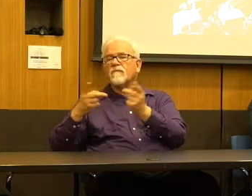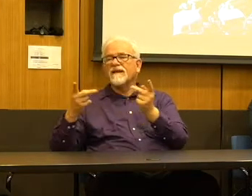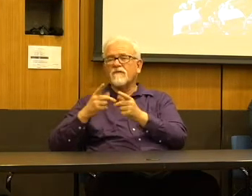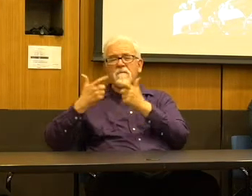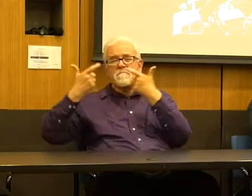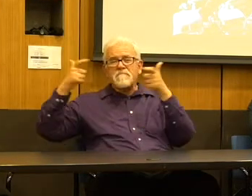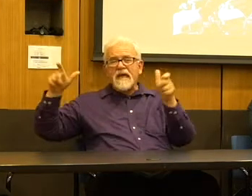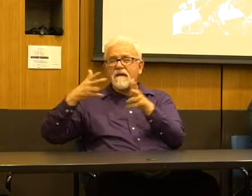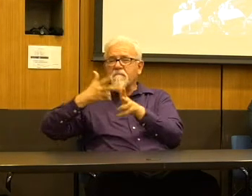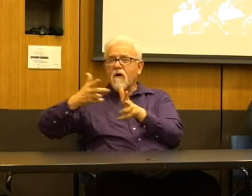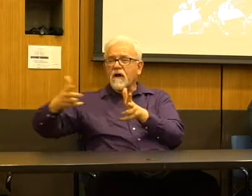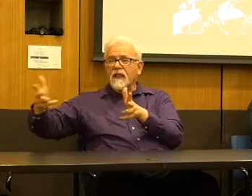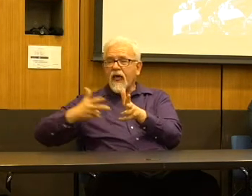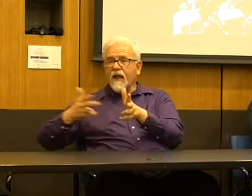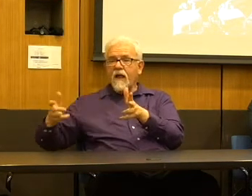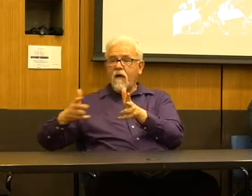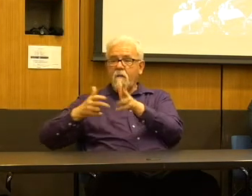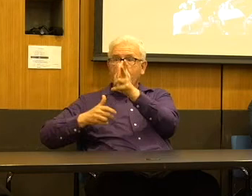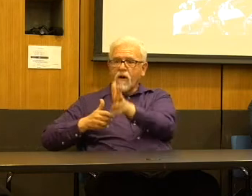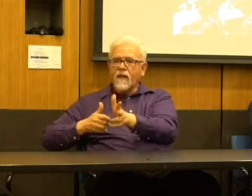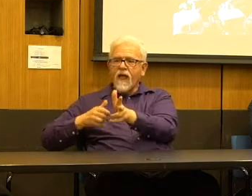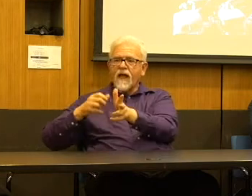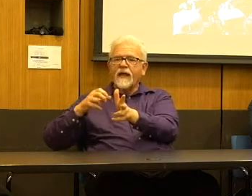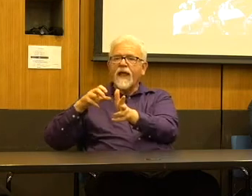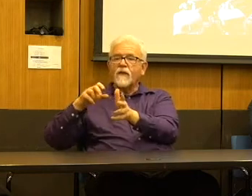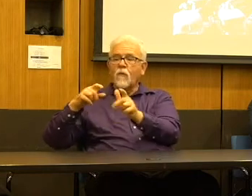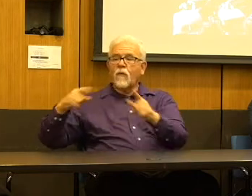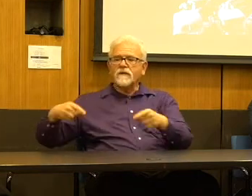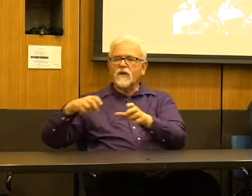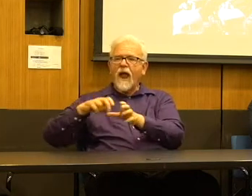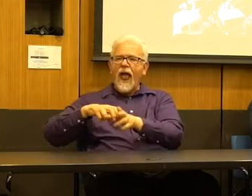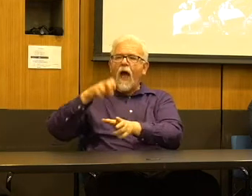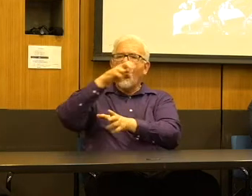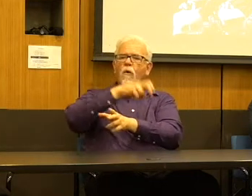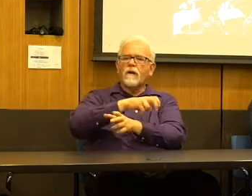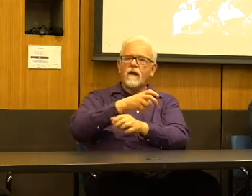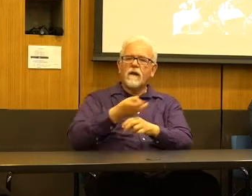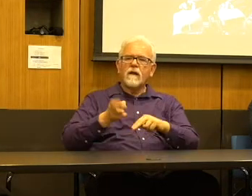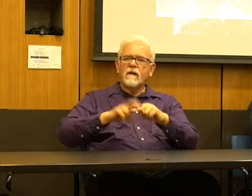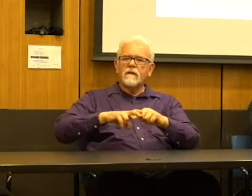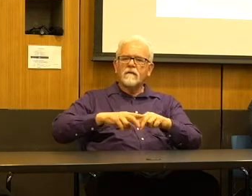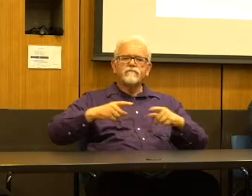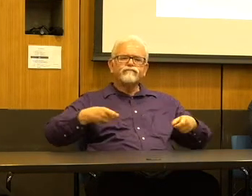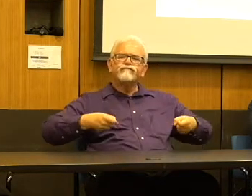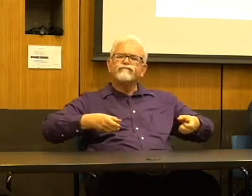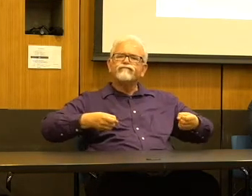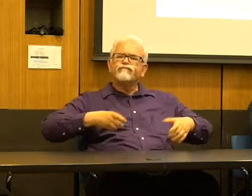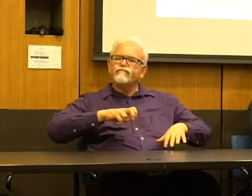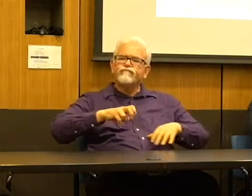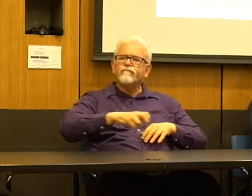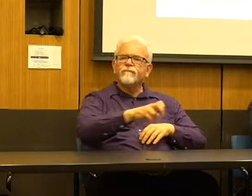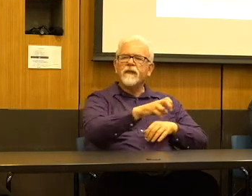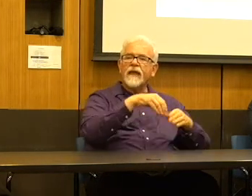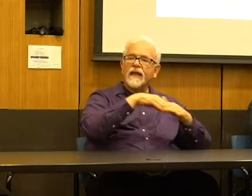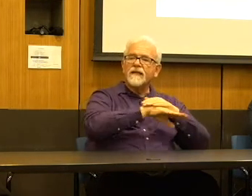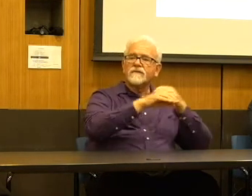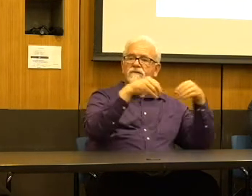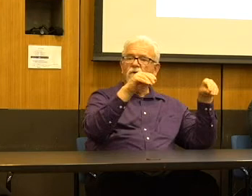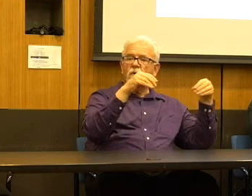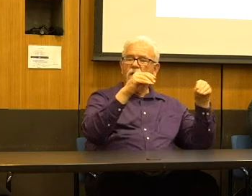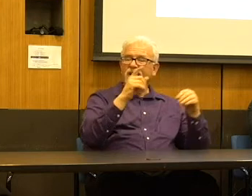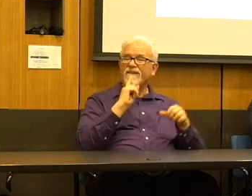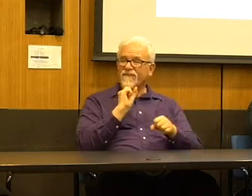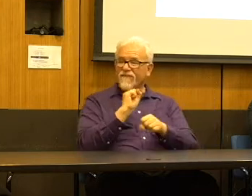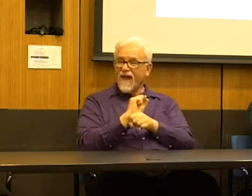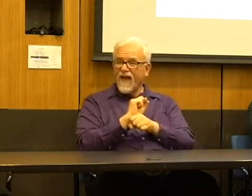parking lot, you could get the wheelchair out of the car. You could move, make your way into a store. And in fact, California